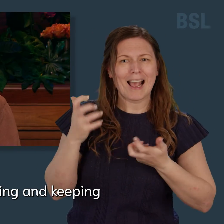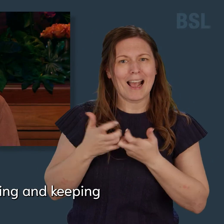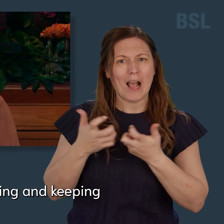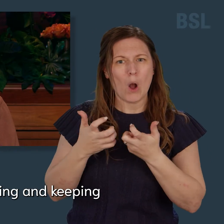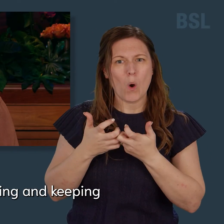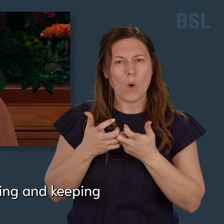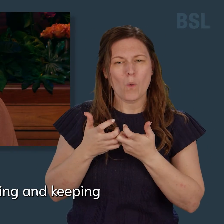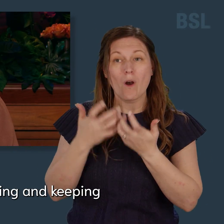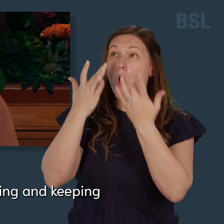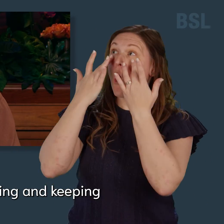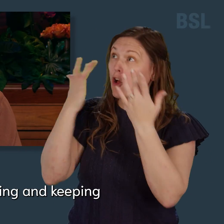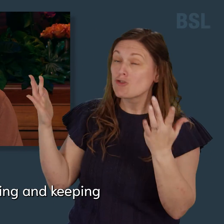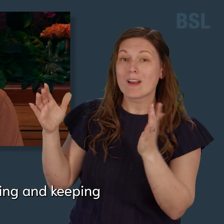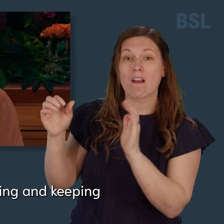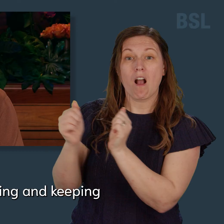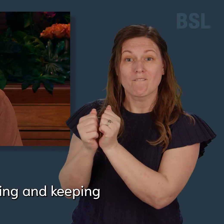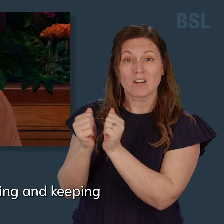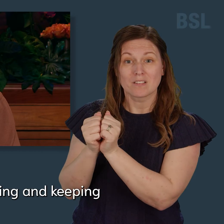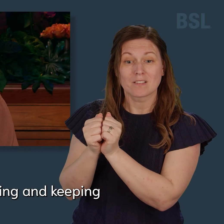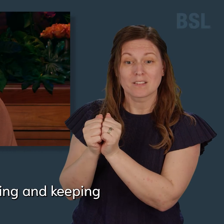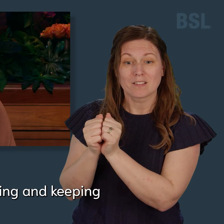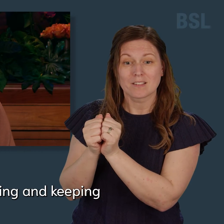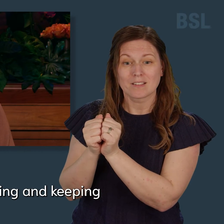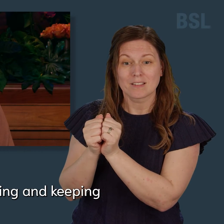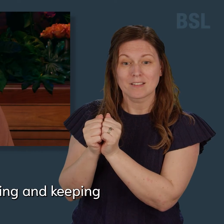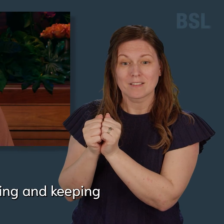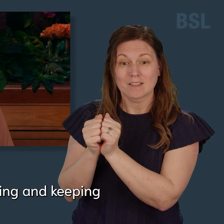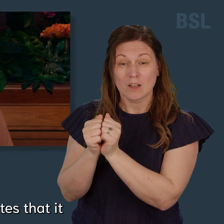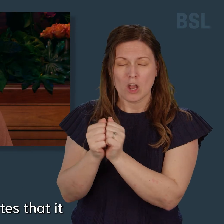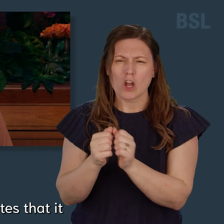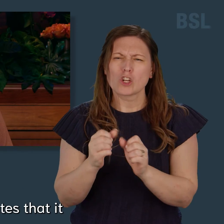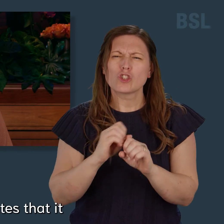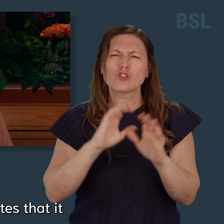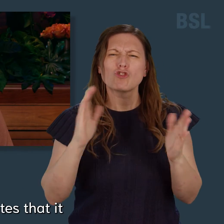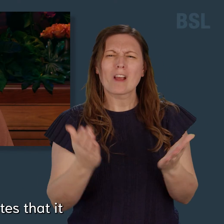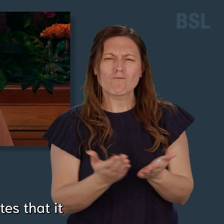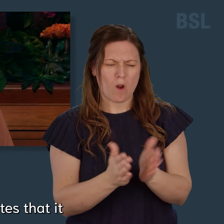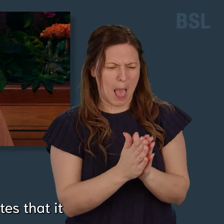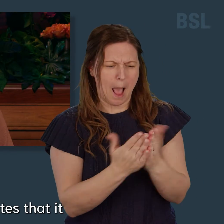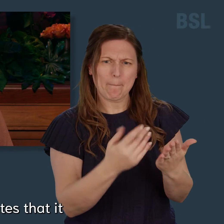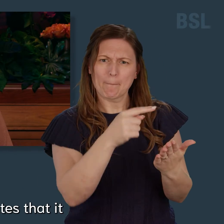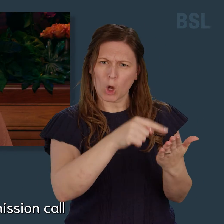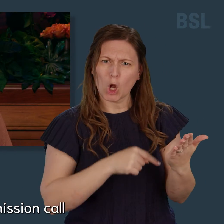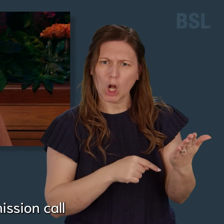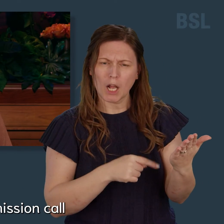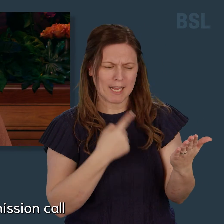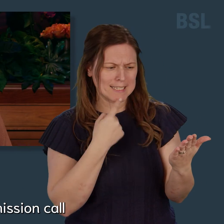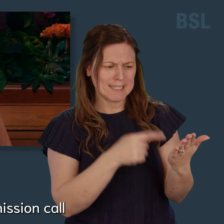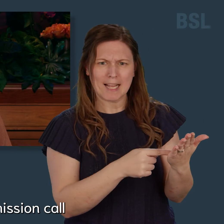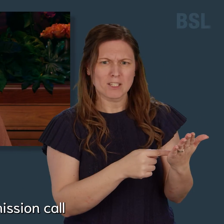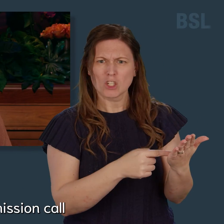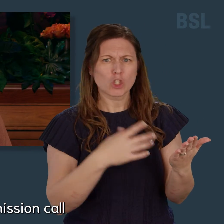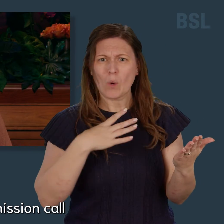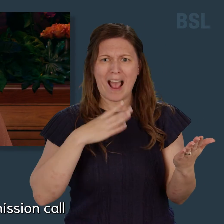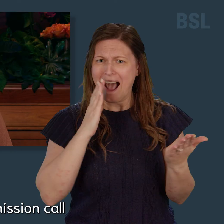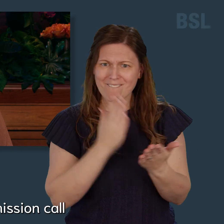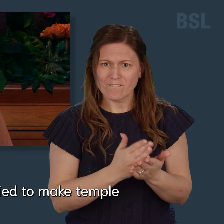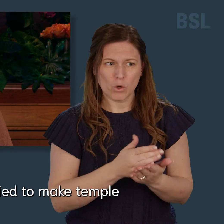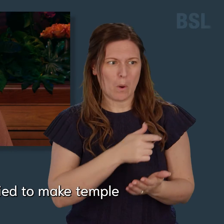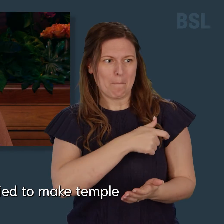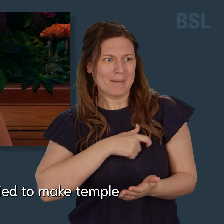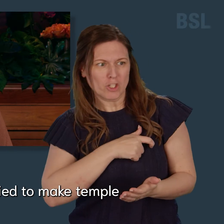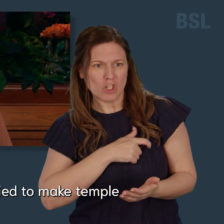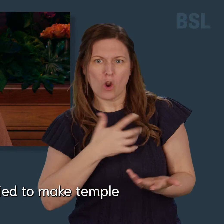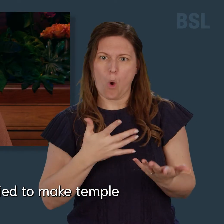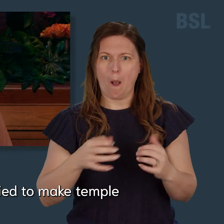through making and keeping covenants with God. The General Handbook states that it is not required to have a mission call